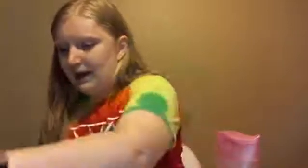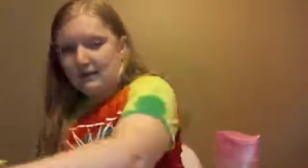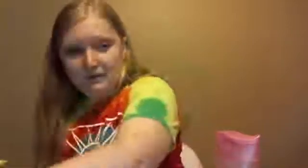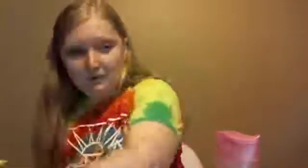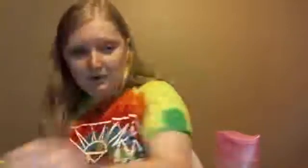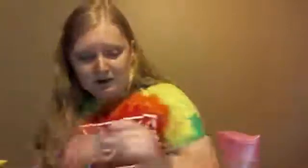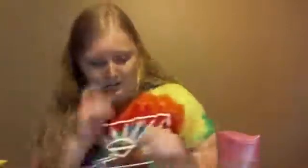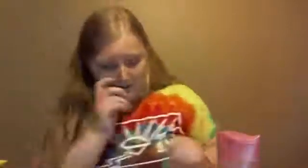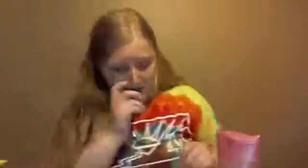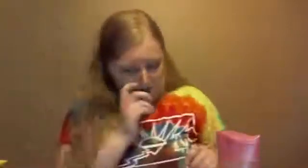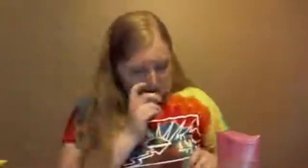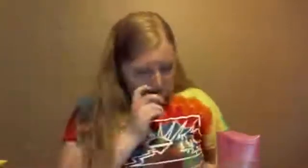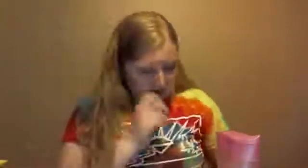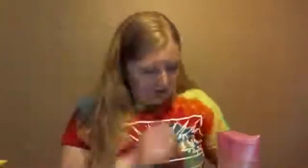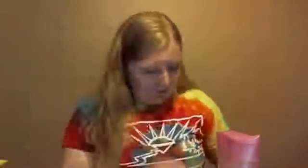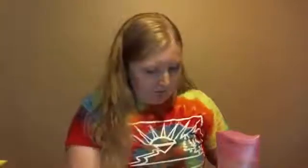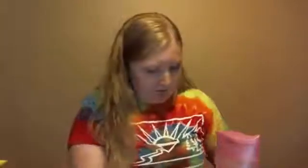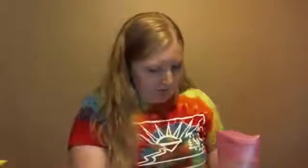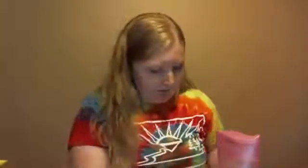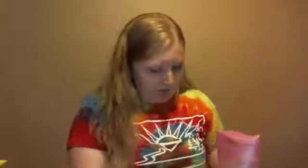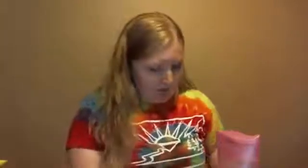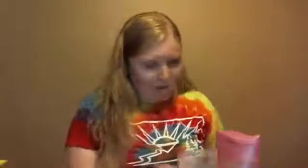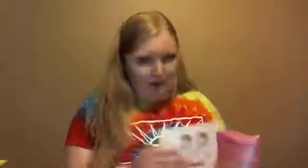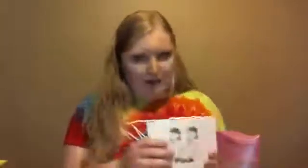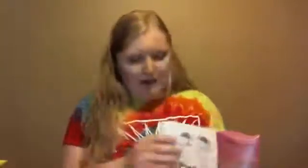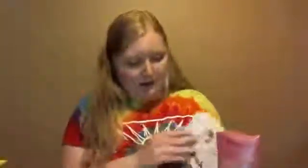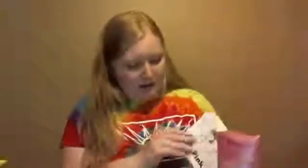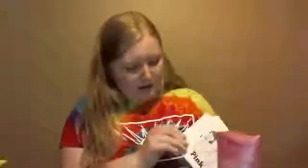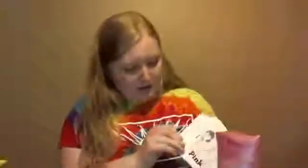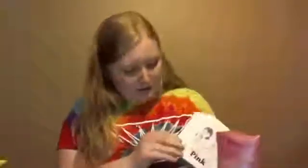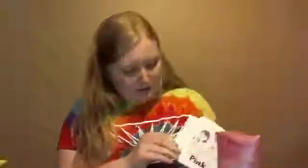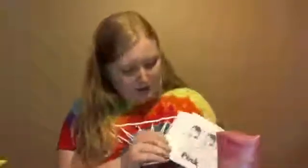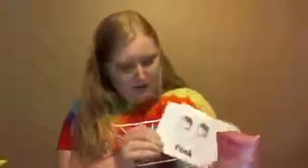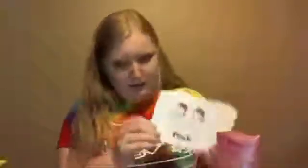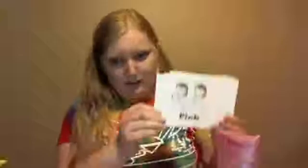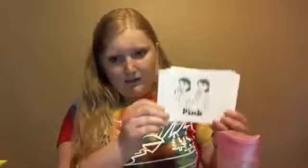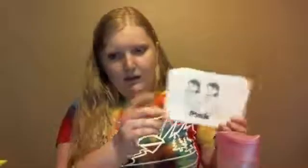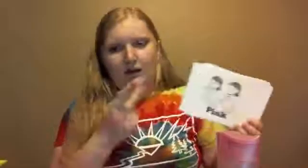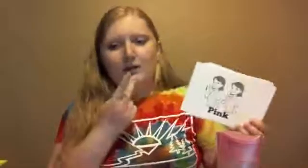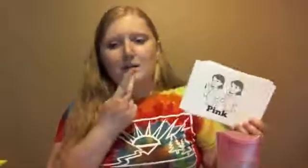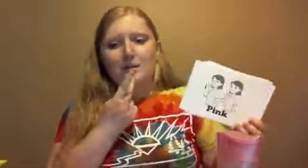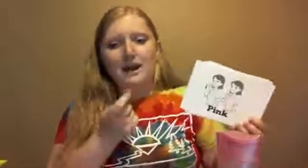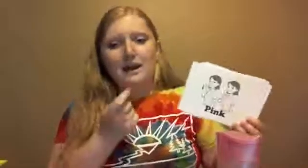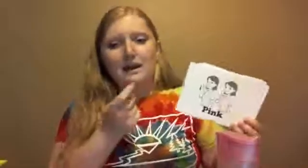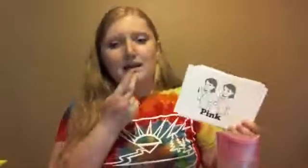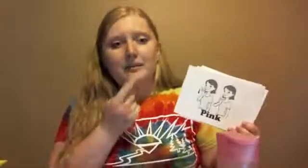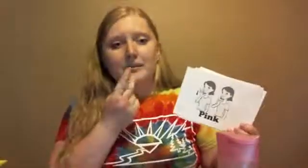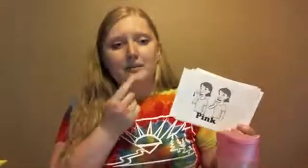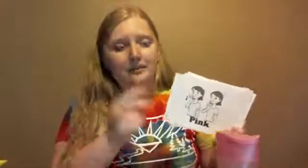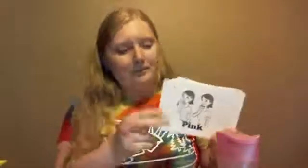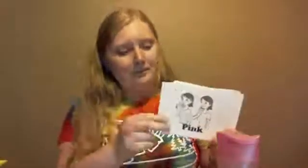next one that I'm going to do is, so that was pink.